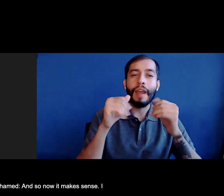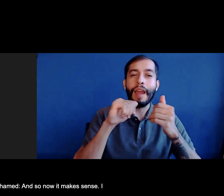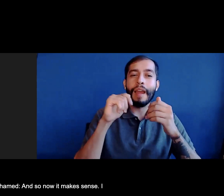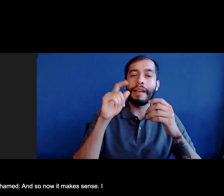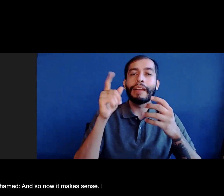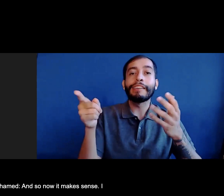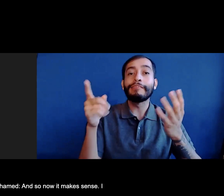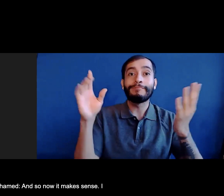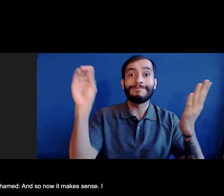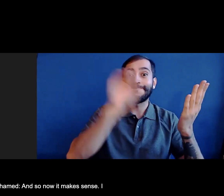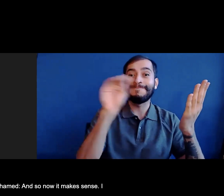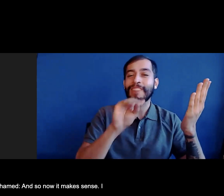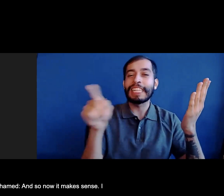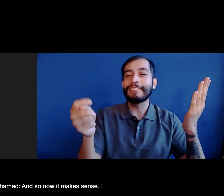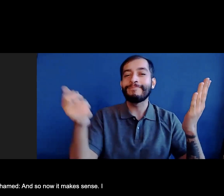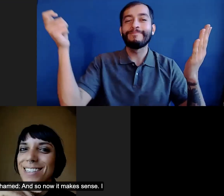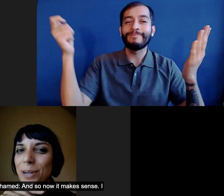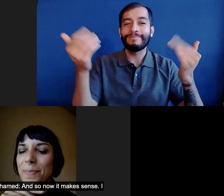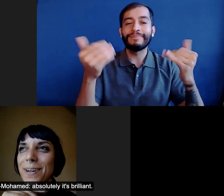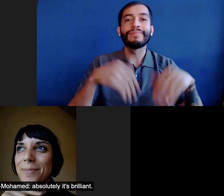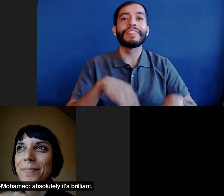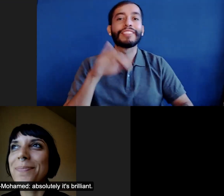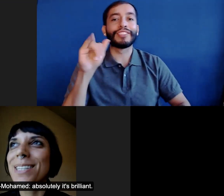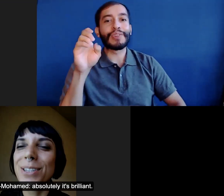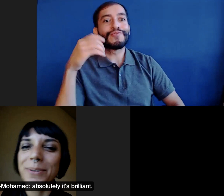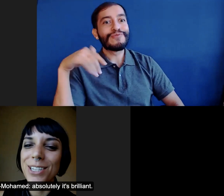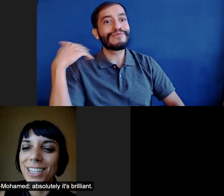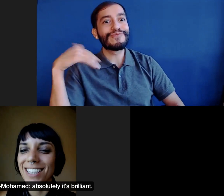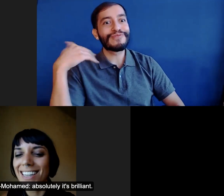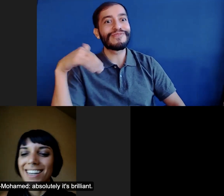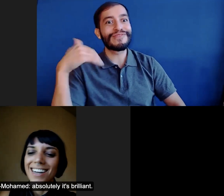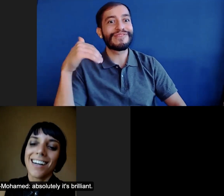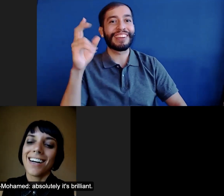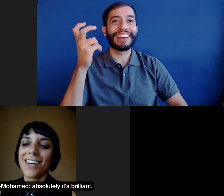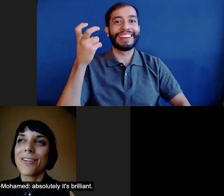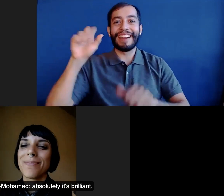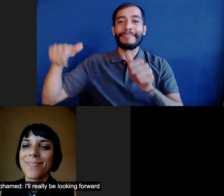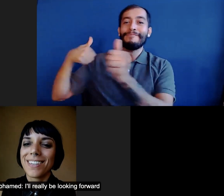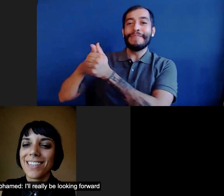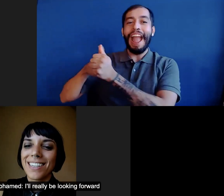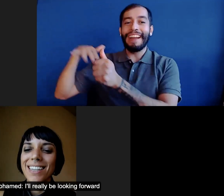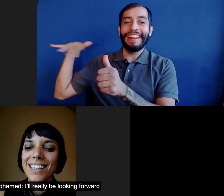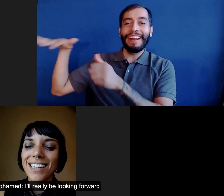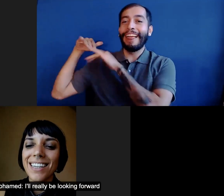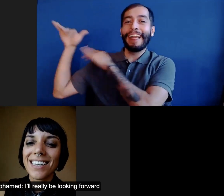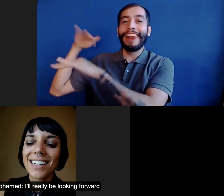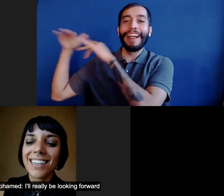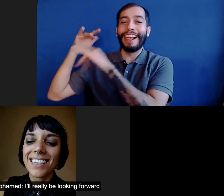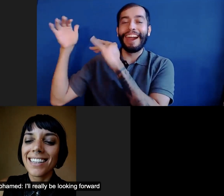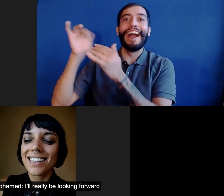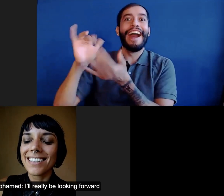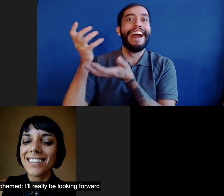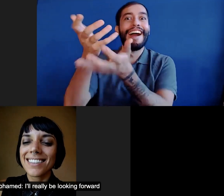Ooh, behind the scenes type situation. It's an intimate small group of us here at